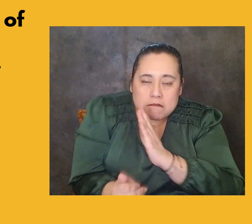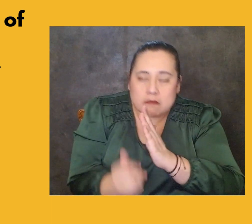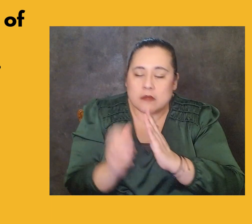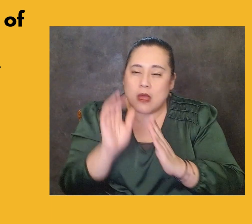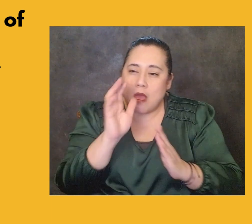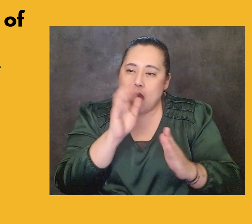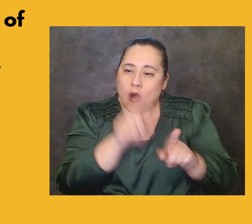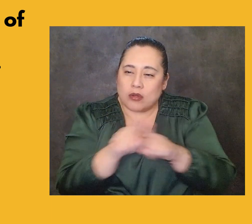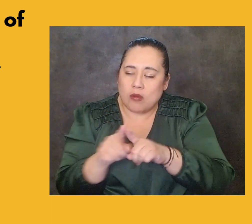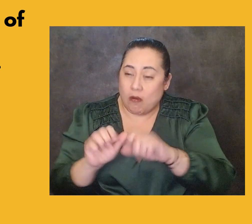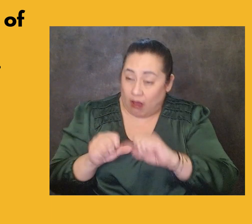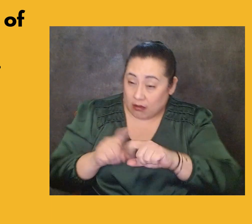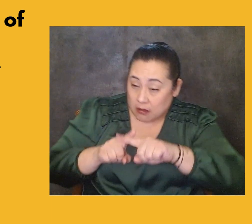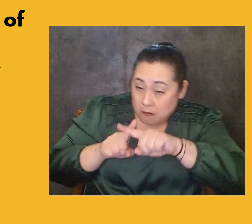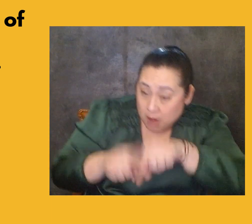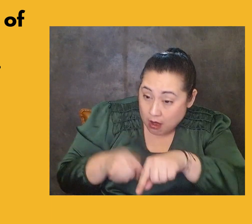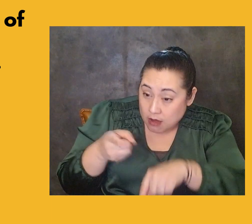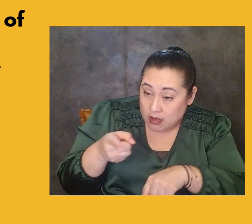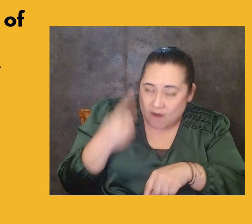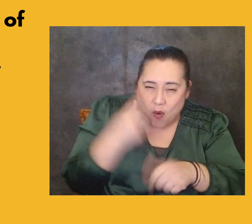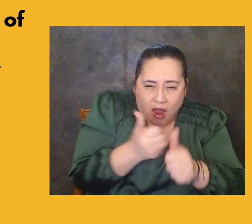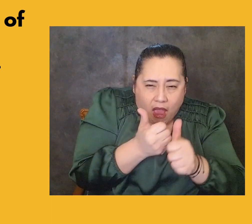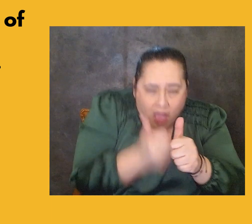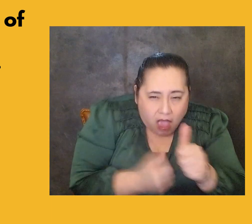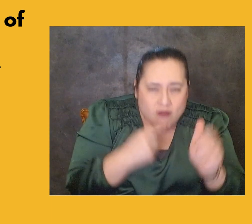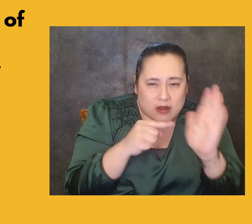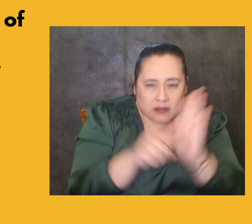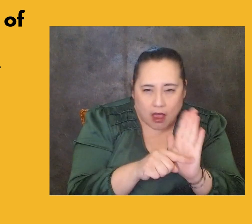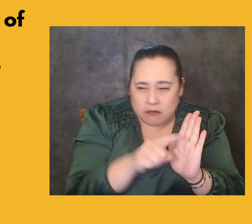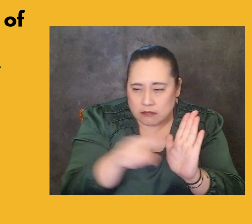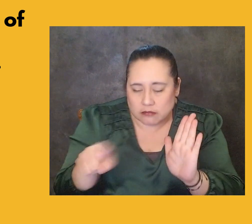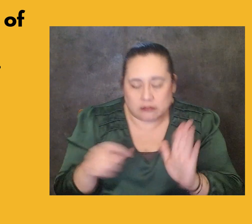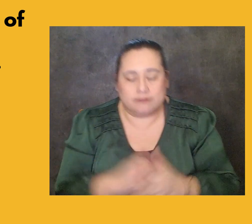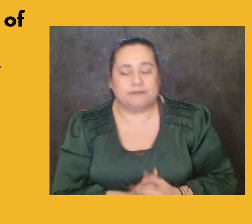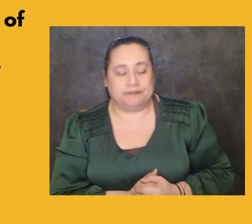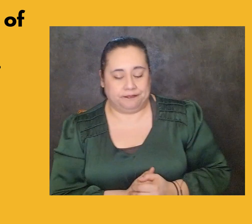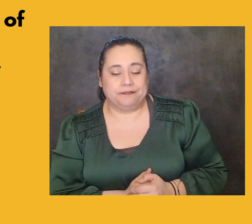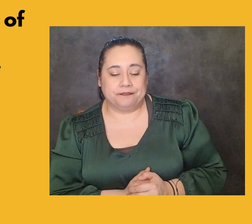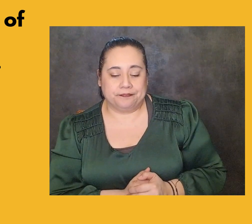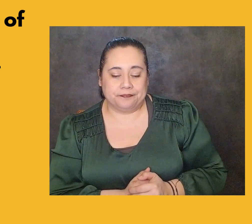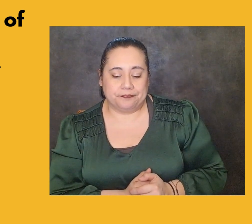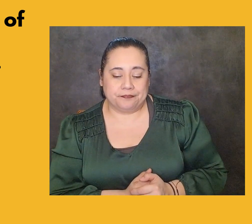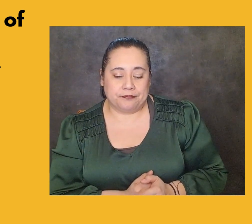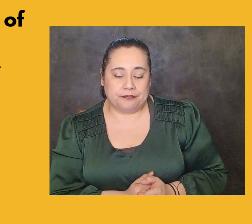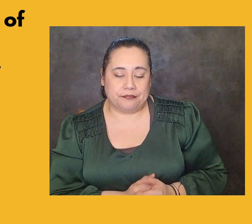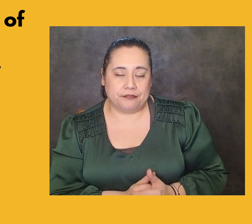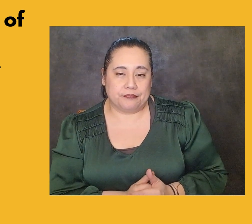skill, also if I can depend on you. Have I been able to depend on you for every assignment?